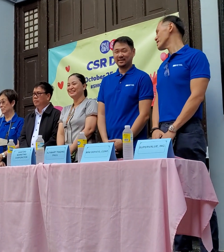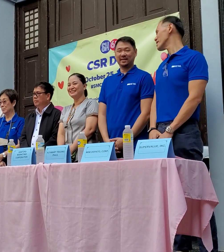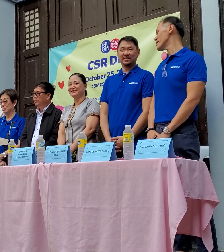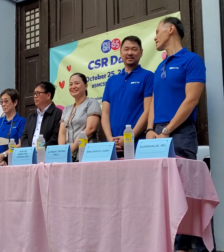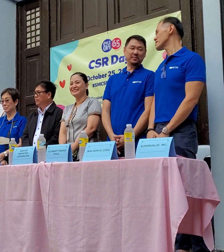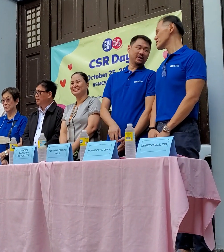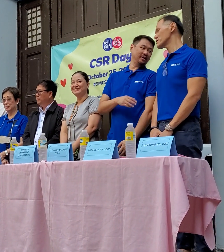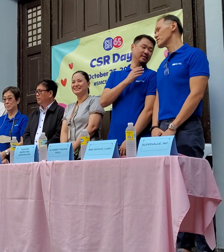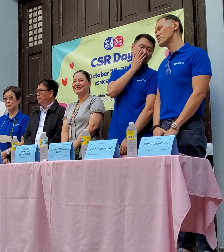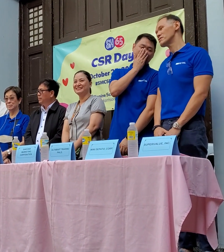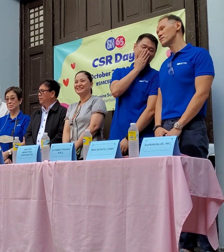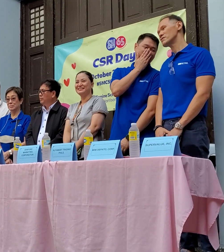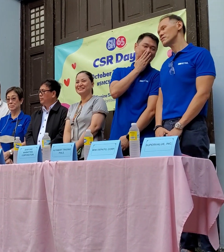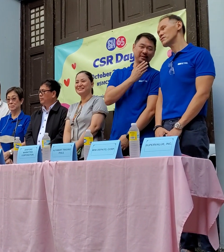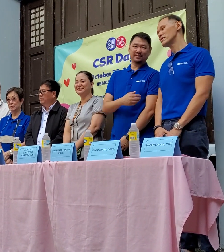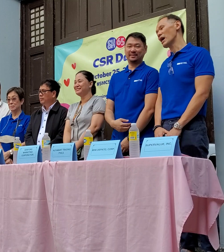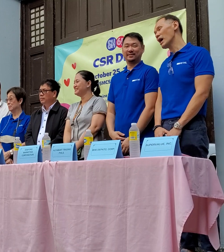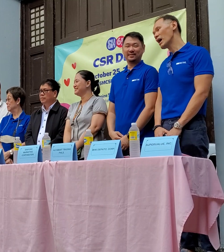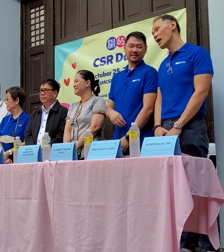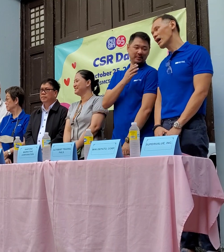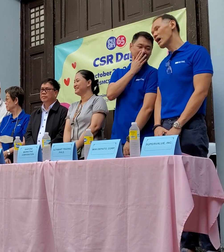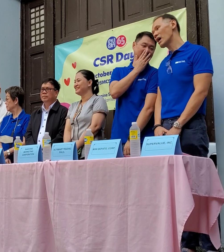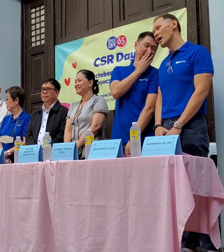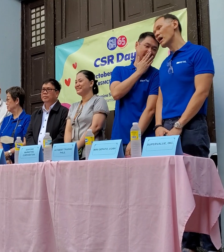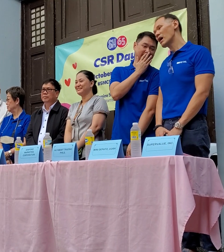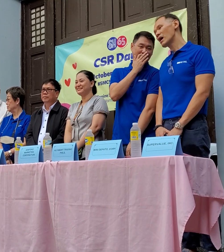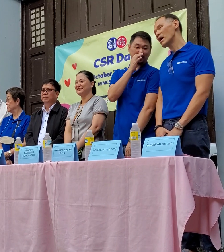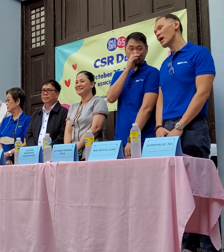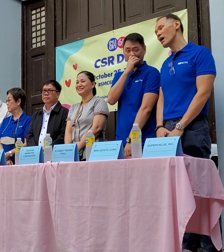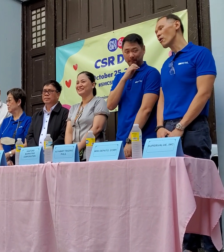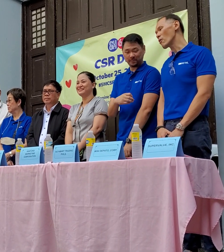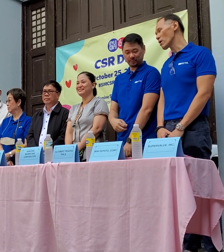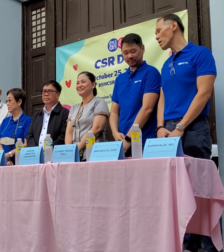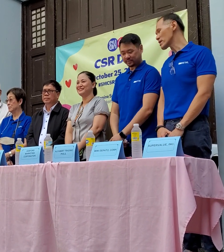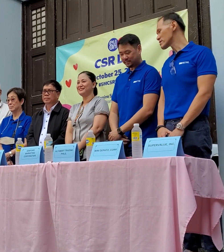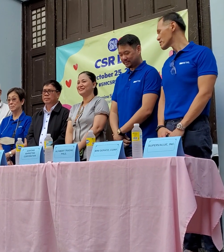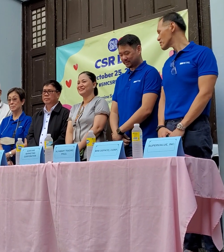Ms. Lucian Nanduani, Vice President for Marketing, SM Store.